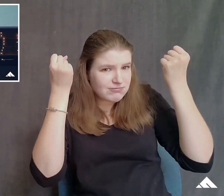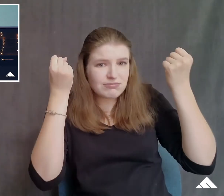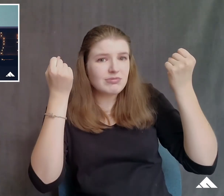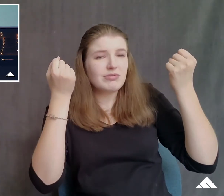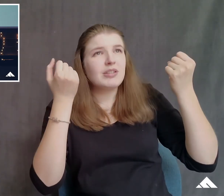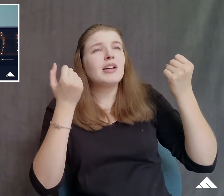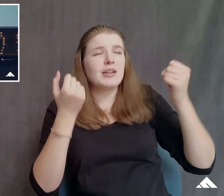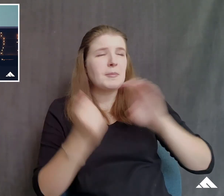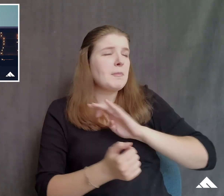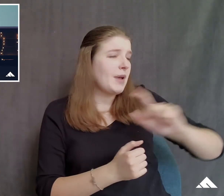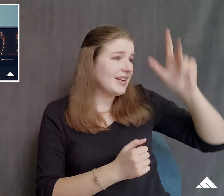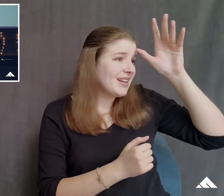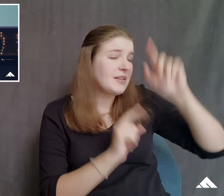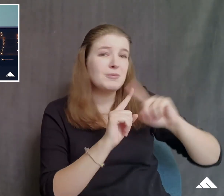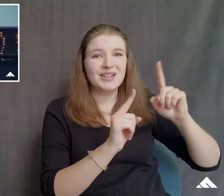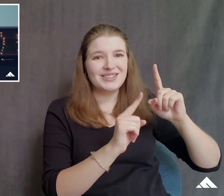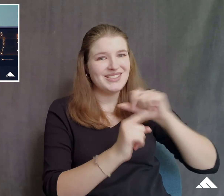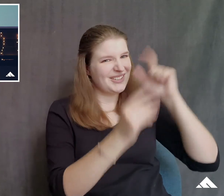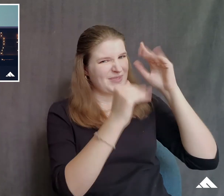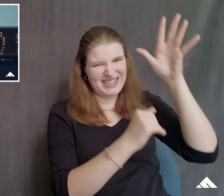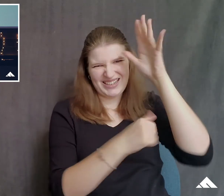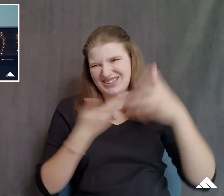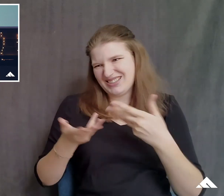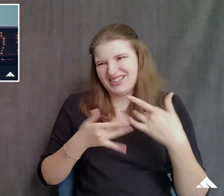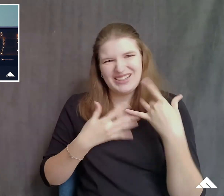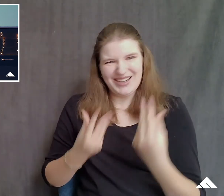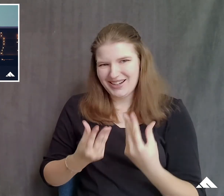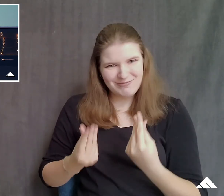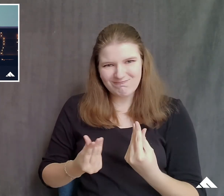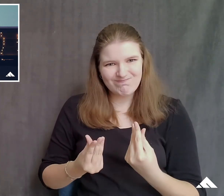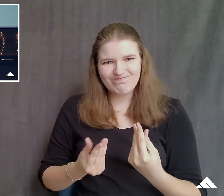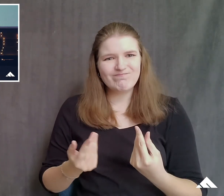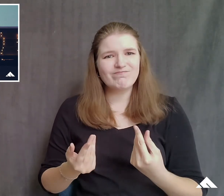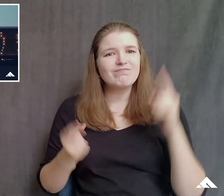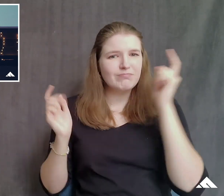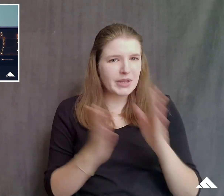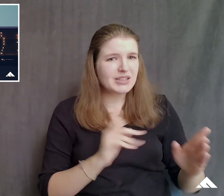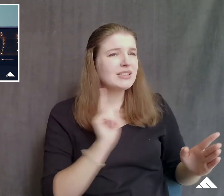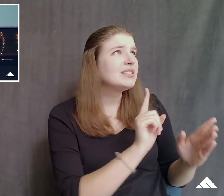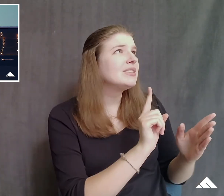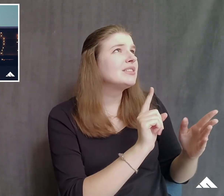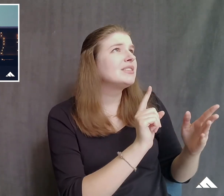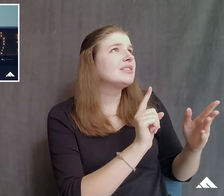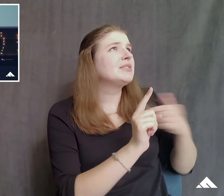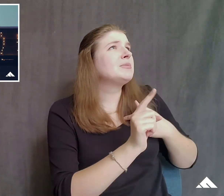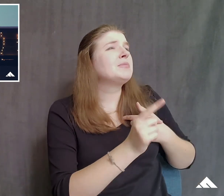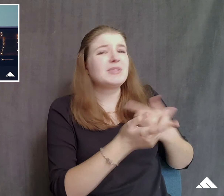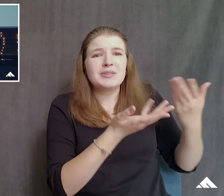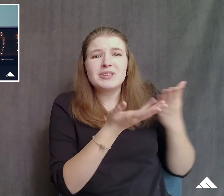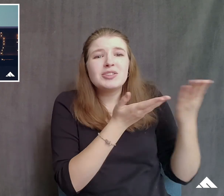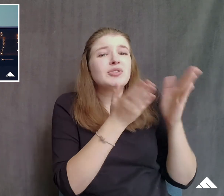minute that his dad's going to be kind to him. He makes a plan. He says, "I'm just going to go back and say, just treat me like a servant, just so I can live on the